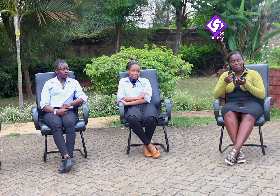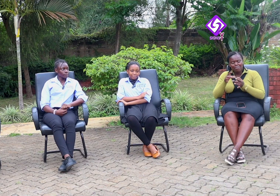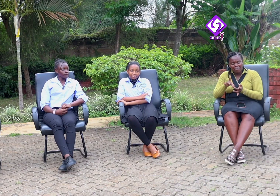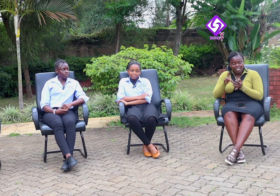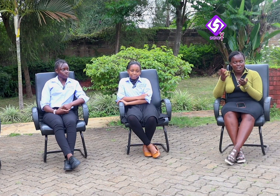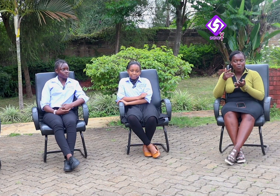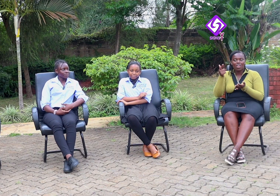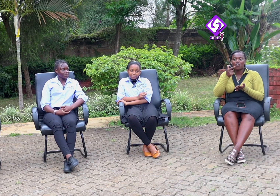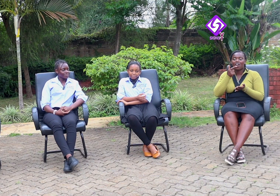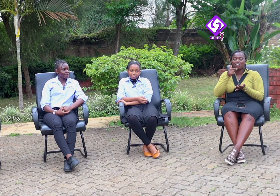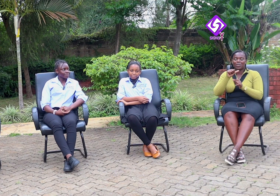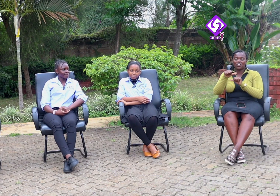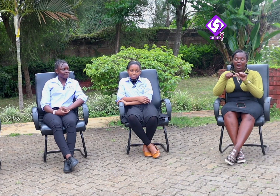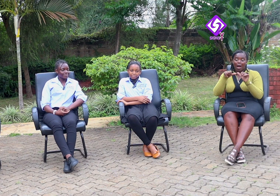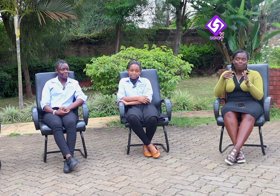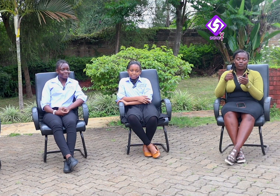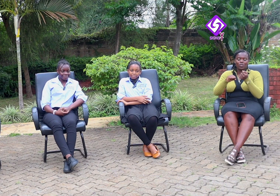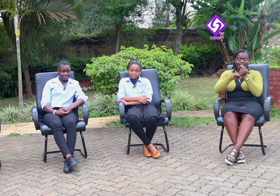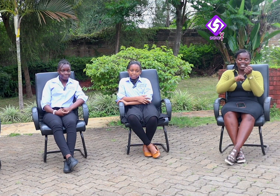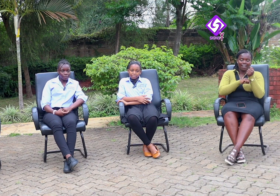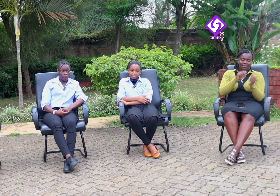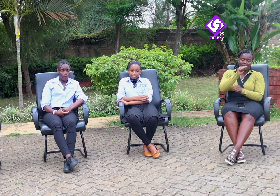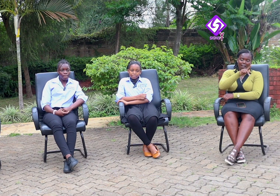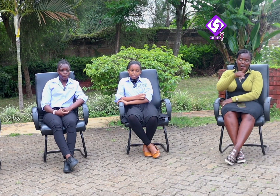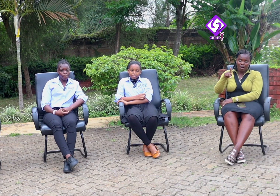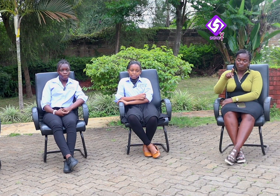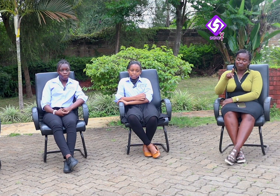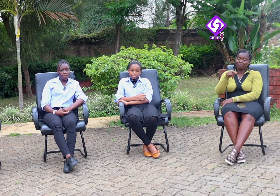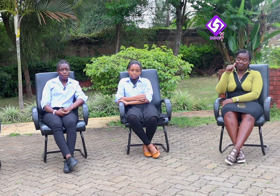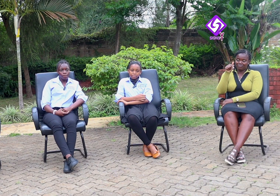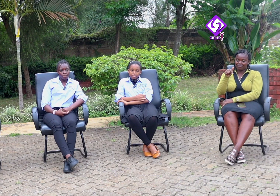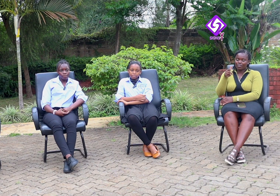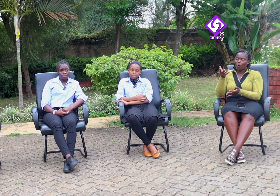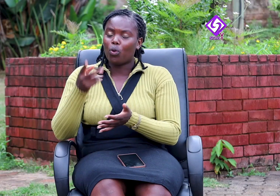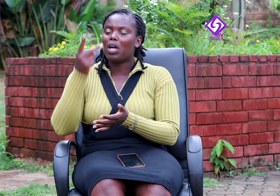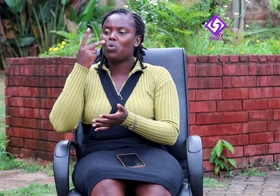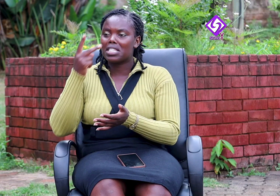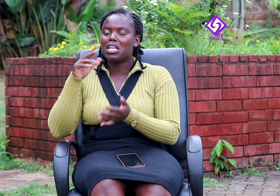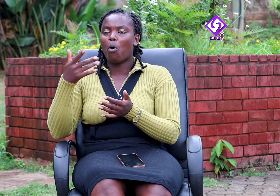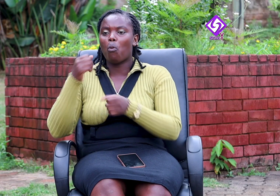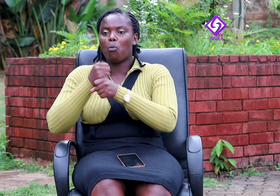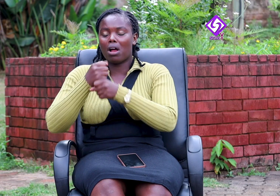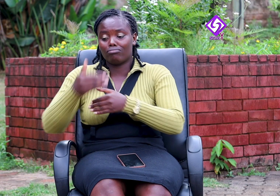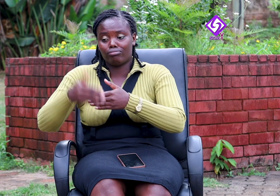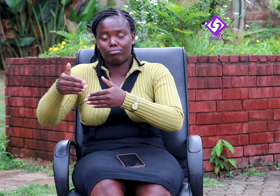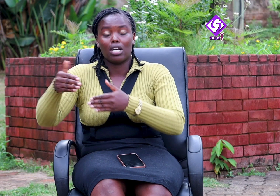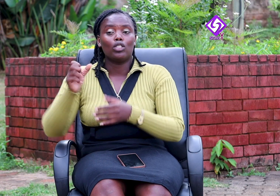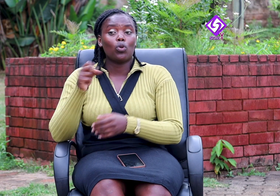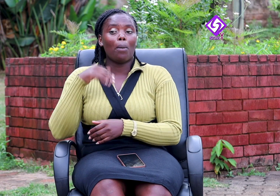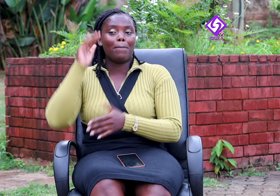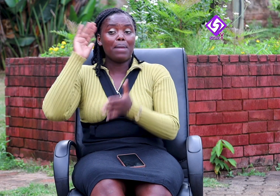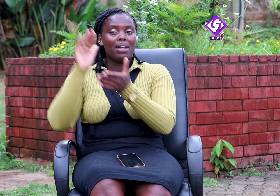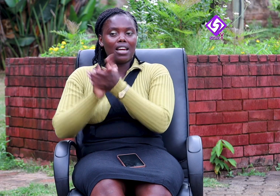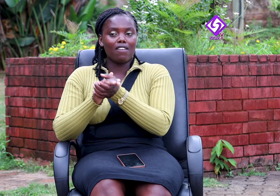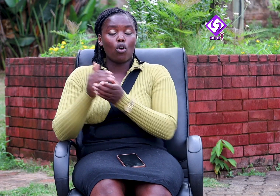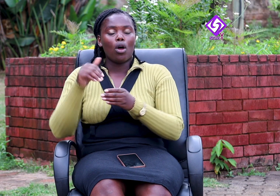We really appreciate you, especially for where you have said you will continue with the mentorship, and also where you have talked about